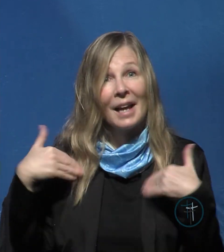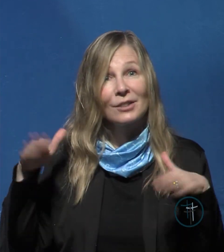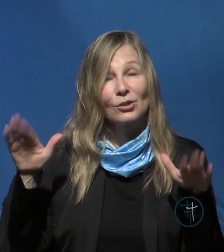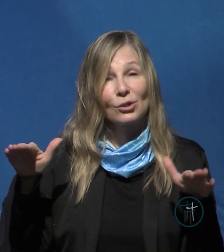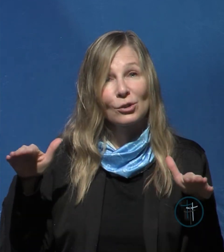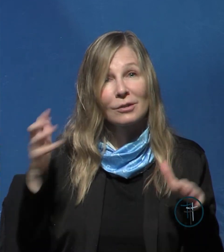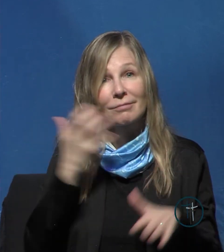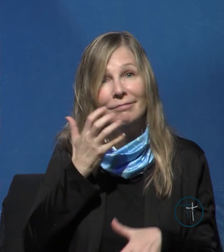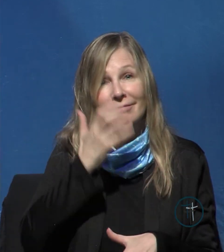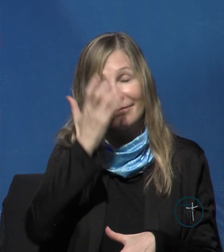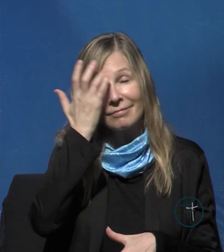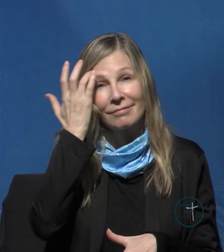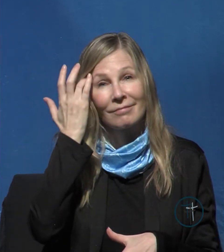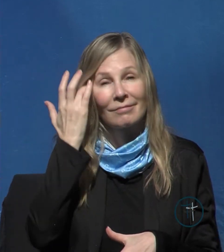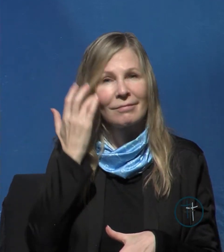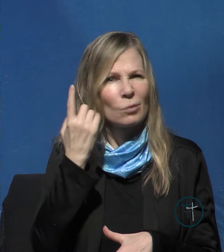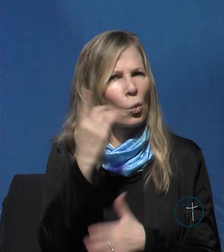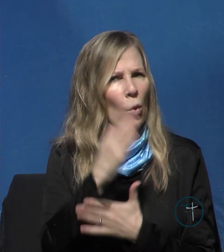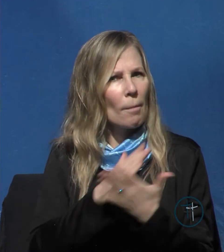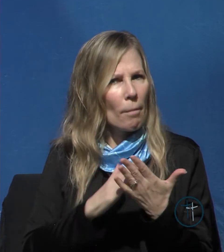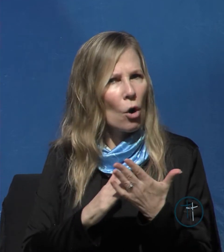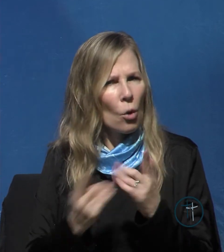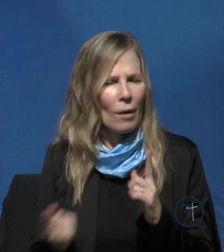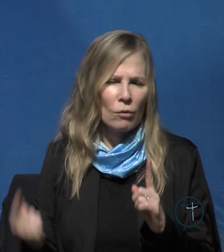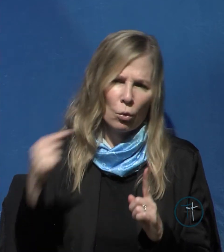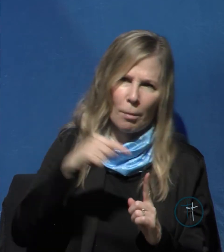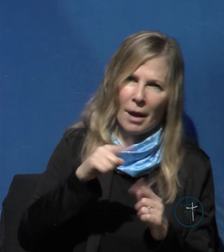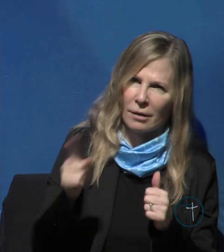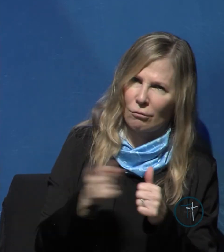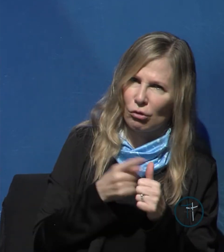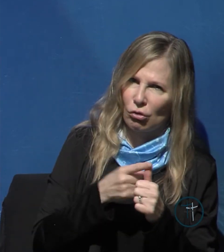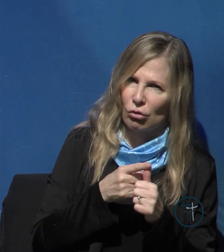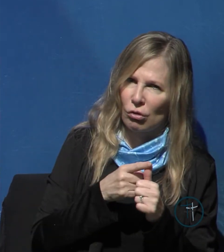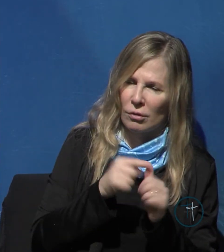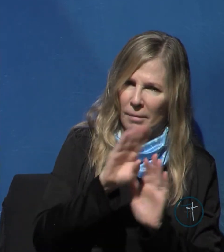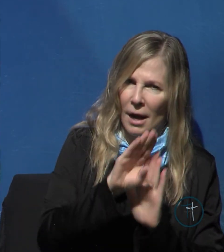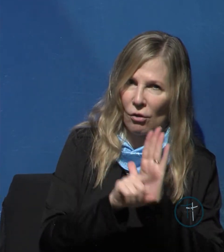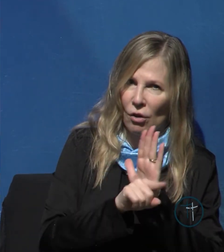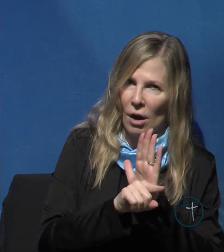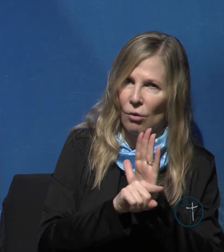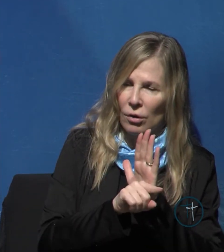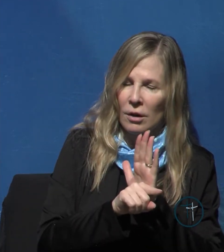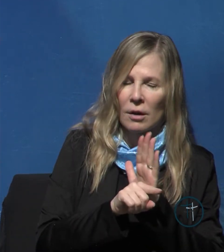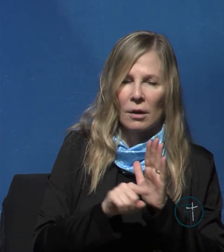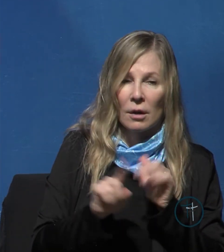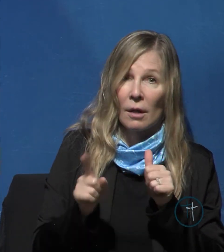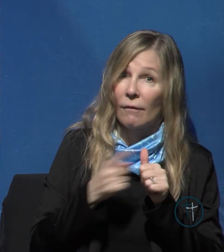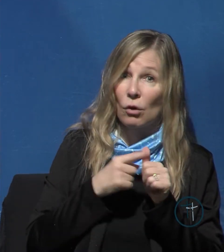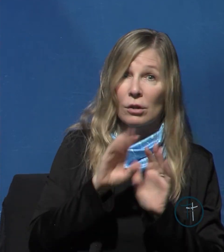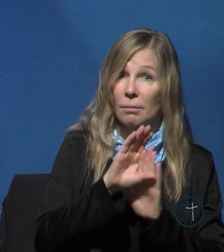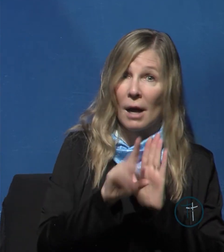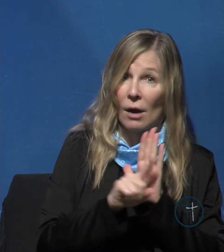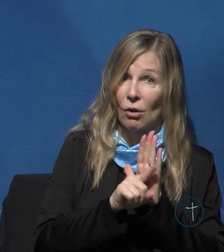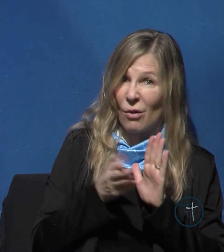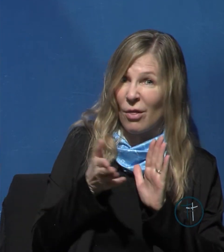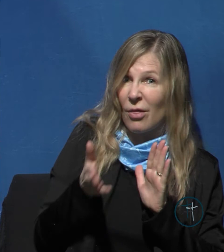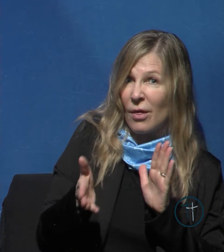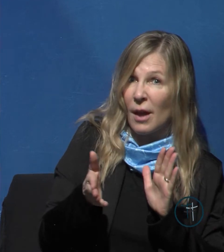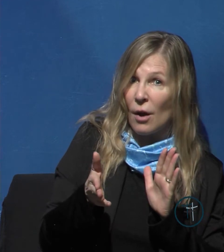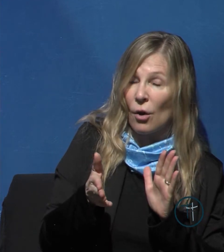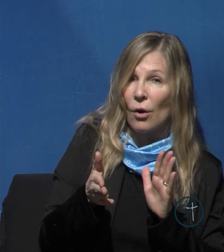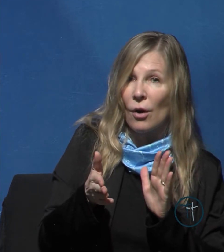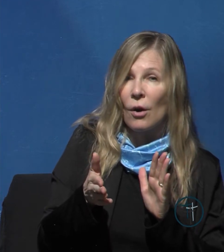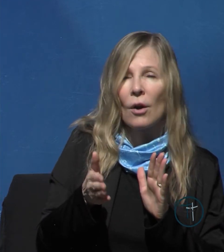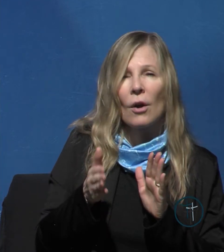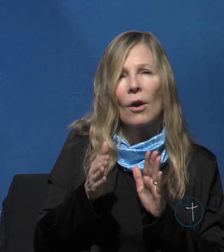Now, there's an aspect of this that we have to go back to the original context, but when we go to the original context, it's very different than how we